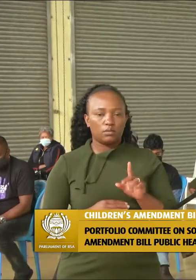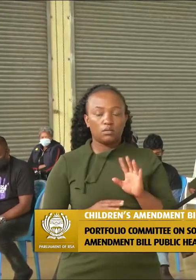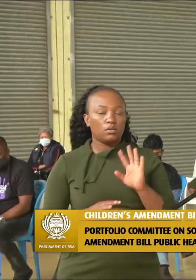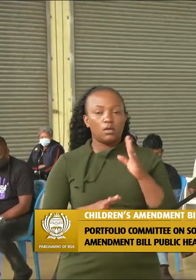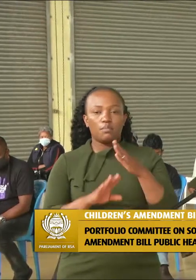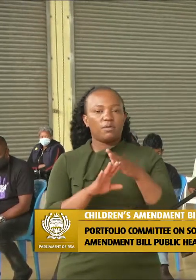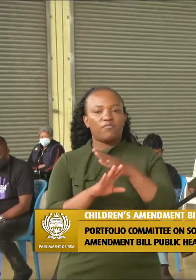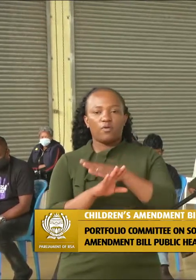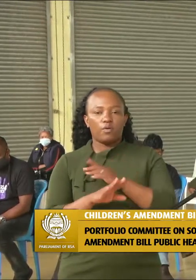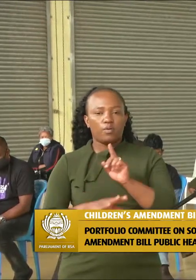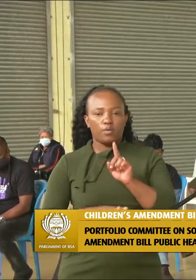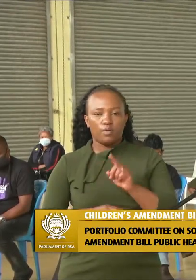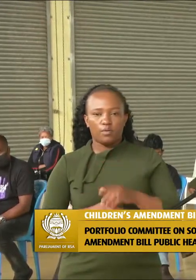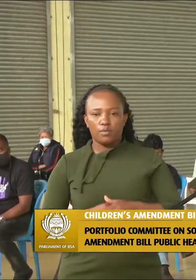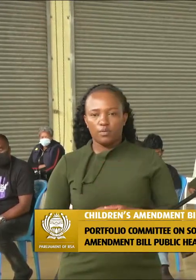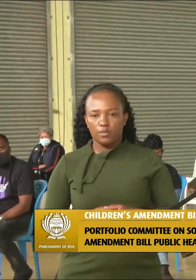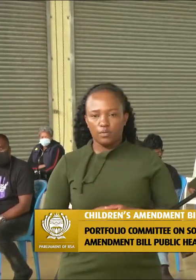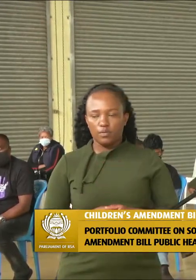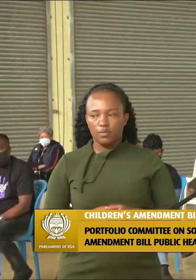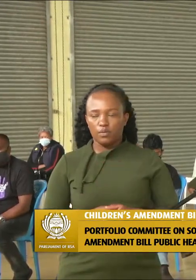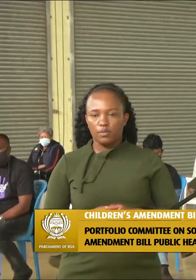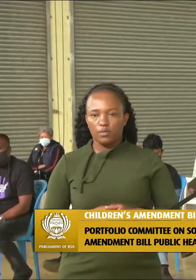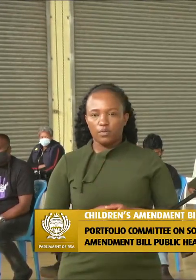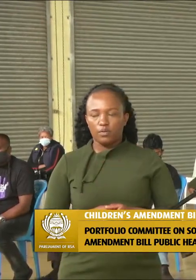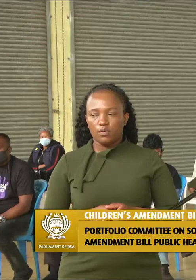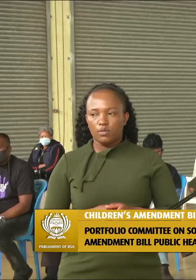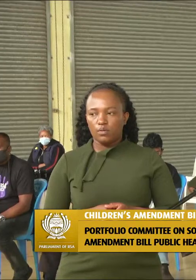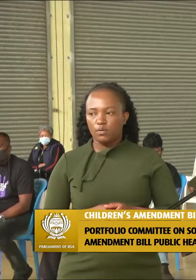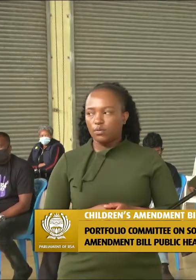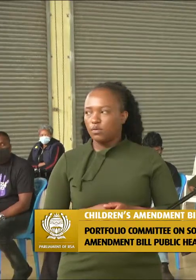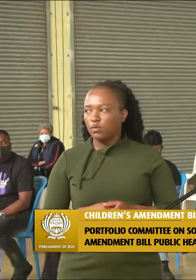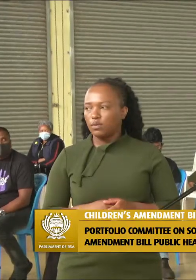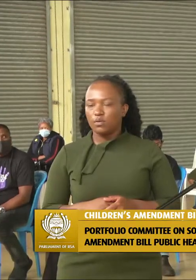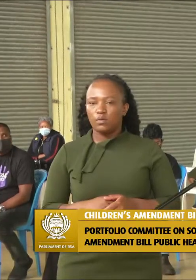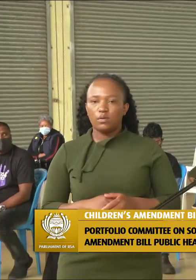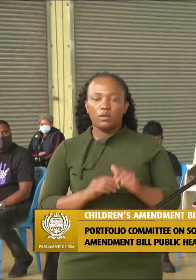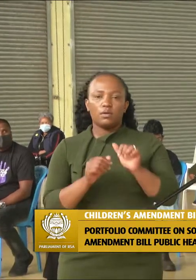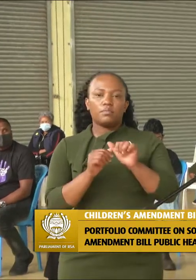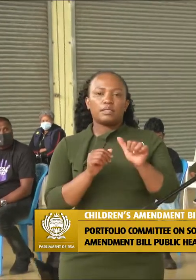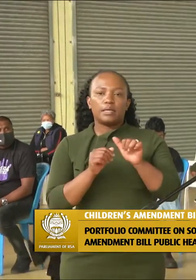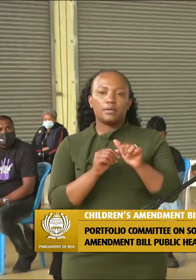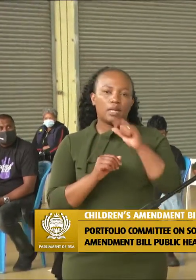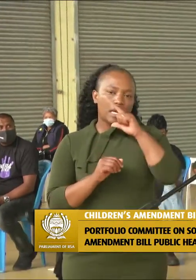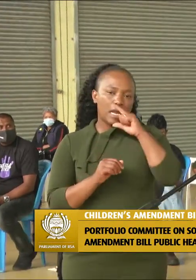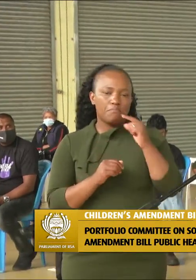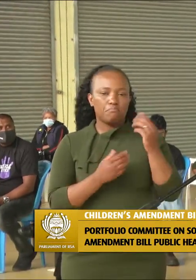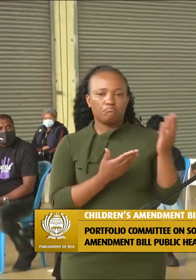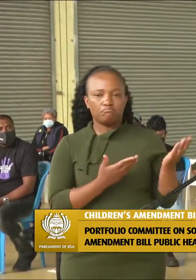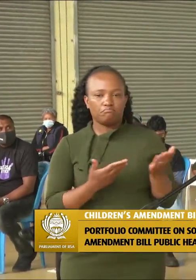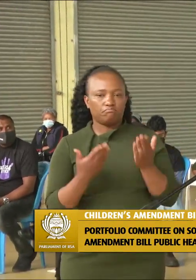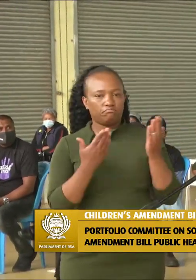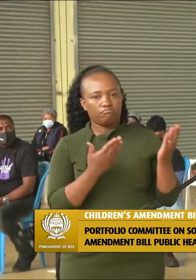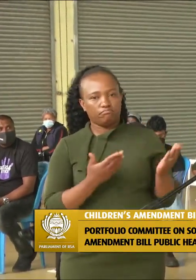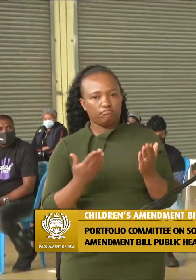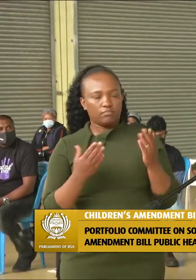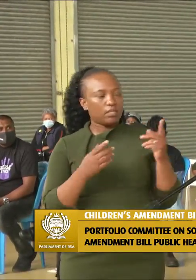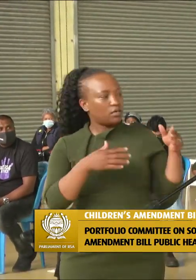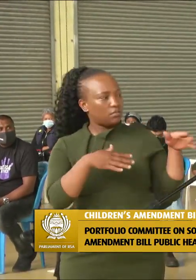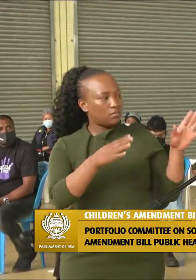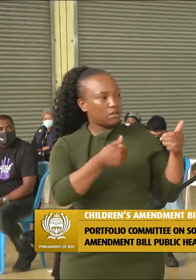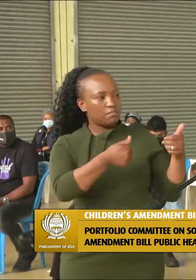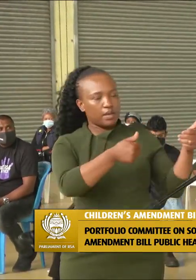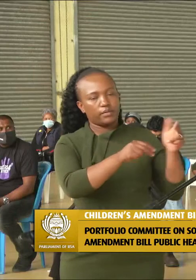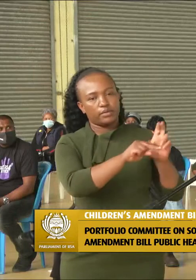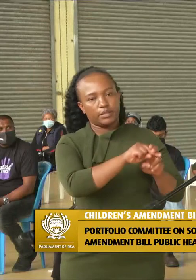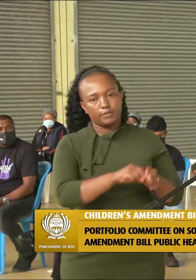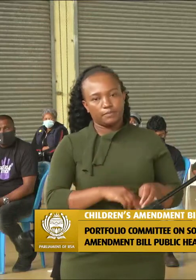you HOD, how about bas introduce nje ama social workers so that they can sit down. Sale labaza